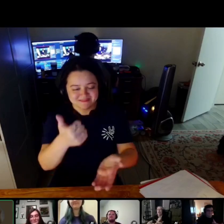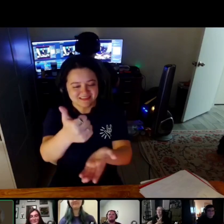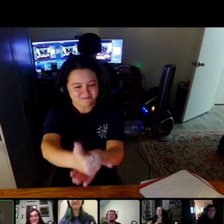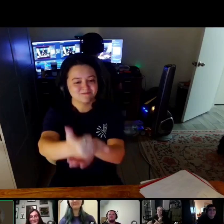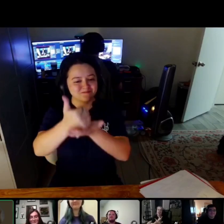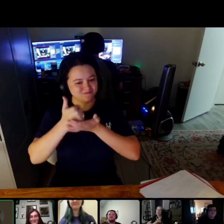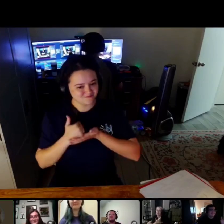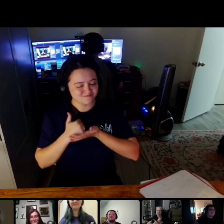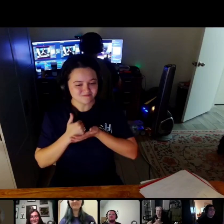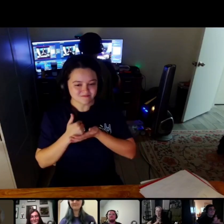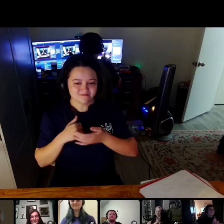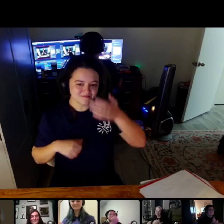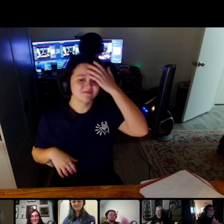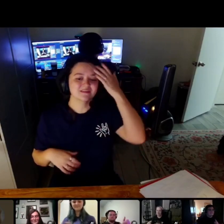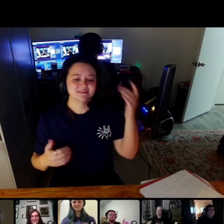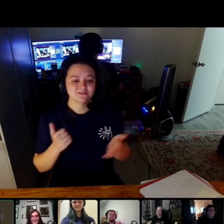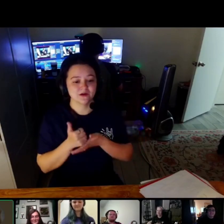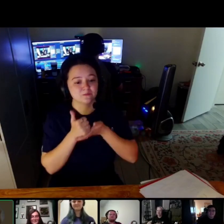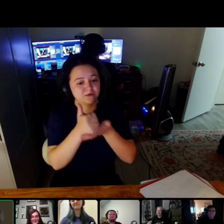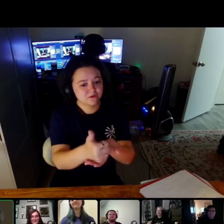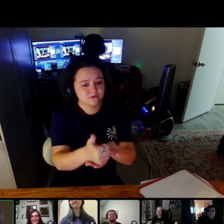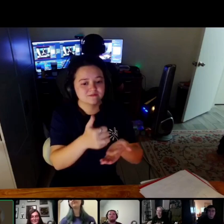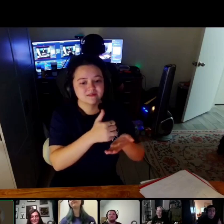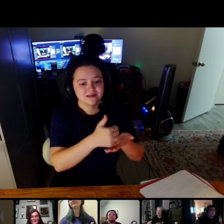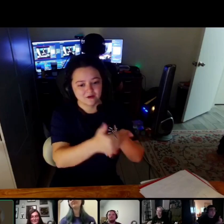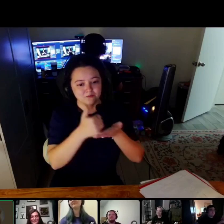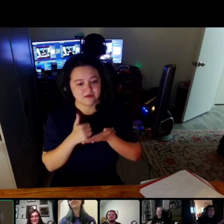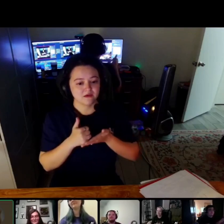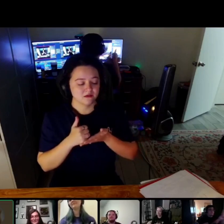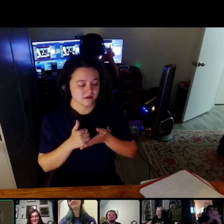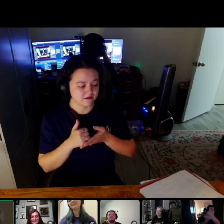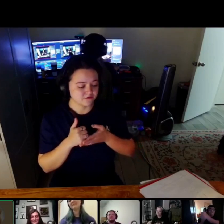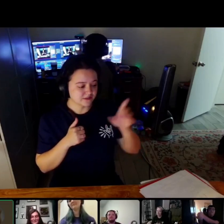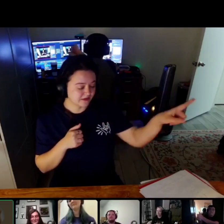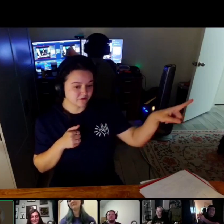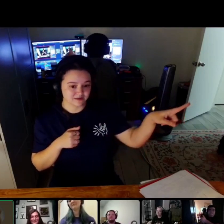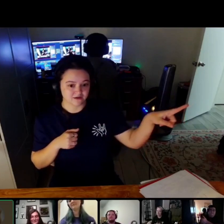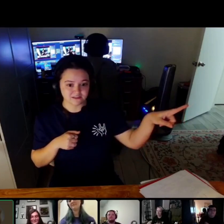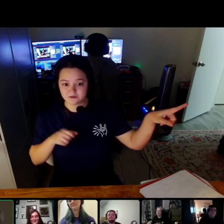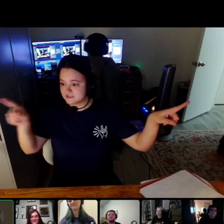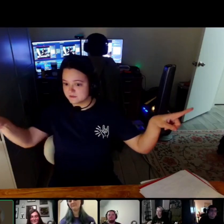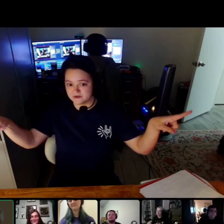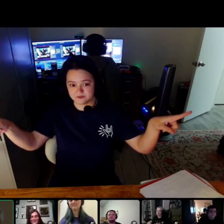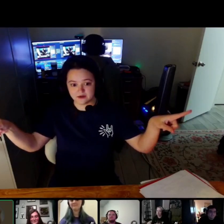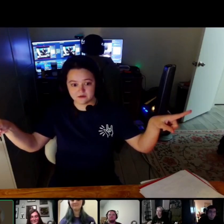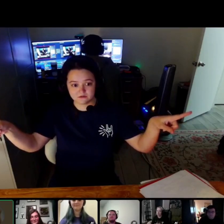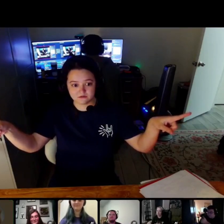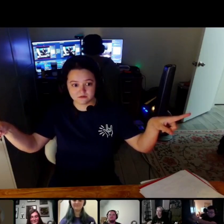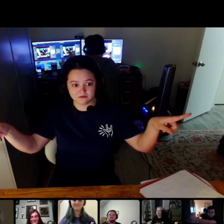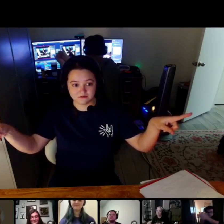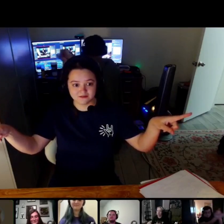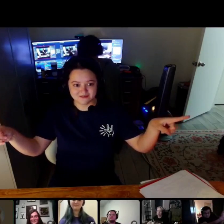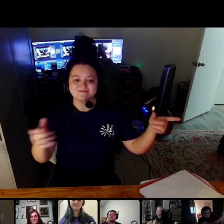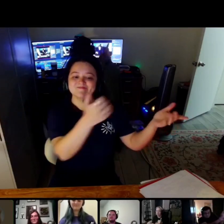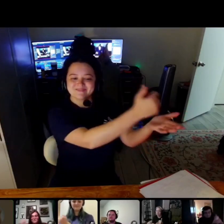Yep. So help you, help me. If somebody over there is helping somebody over there.